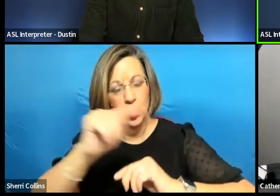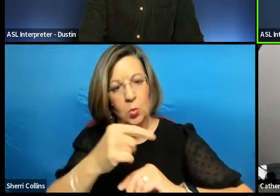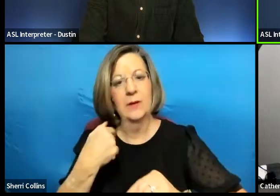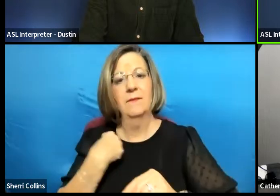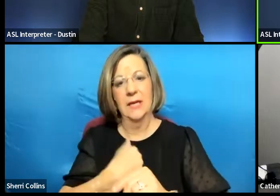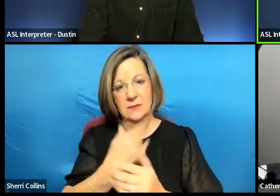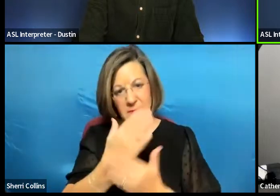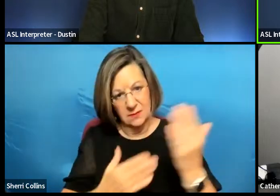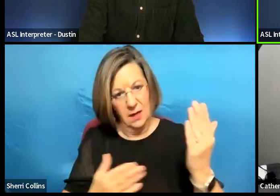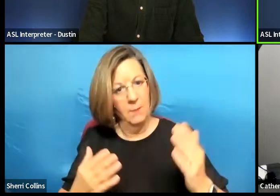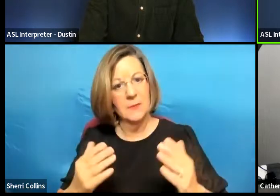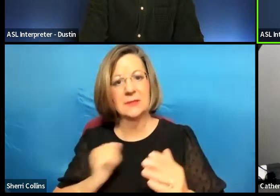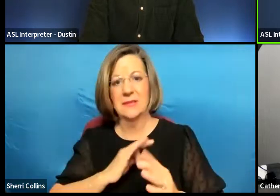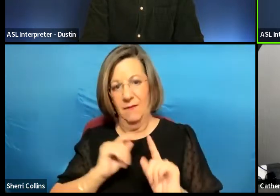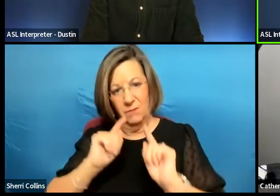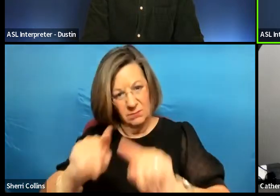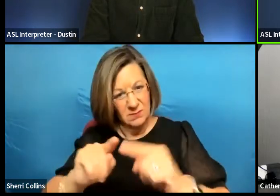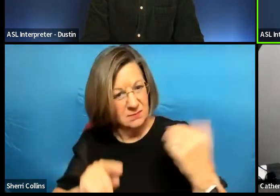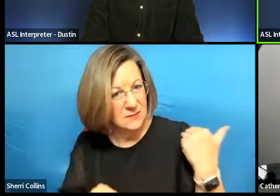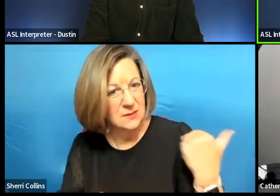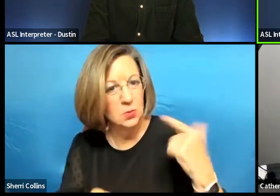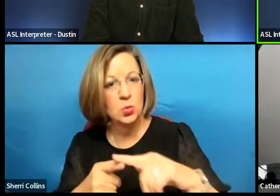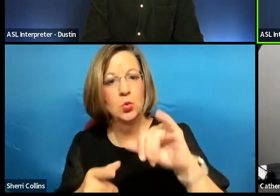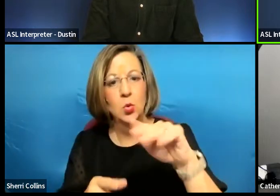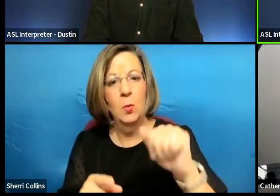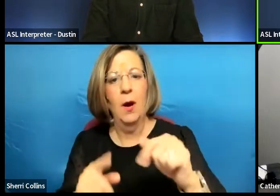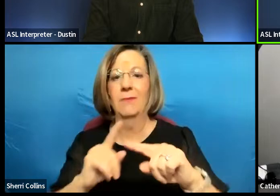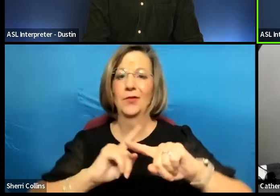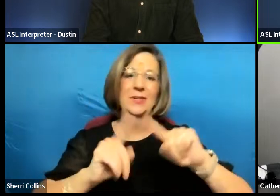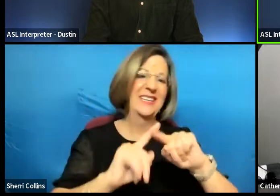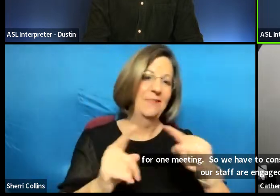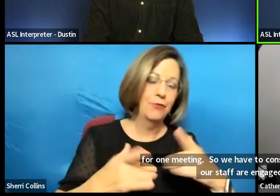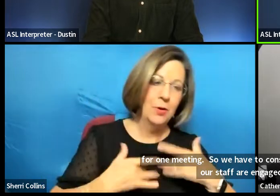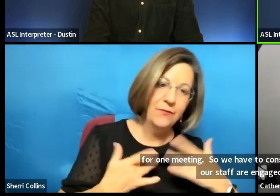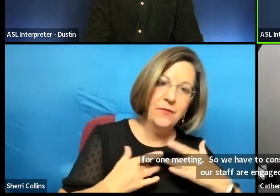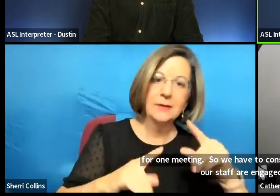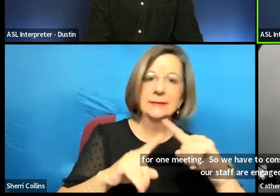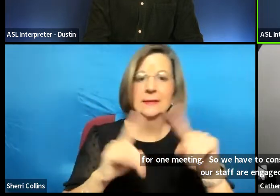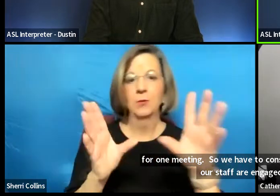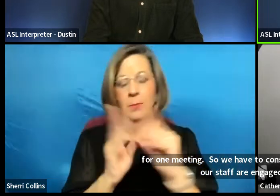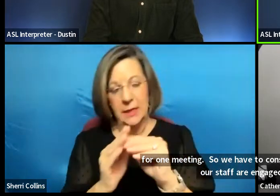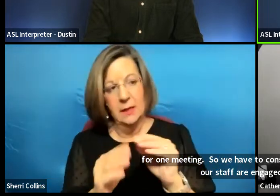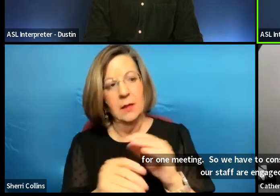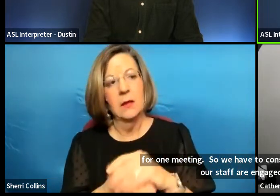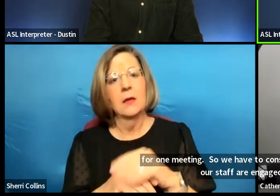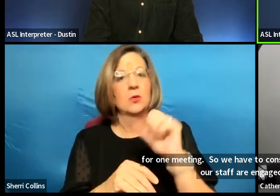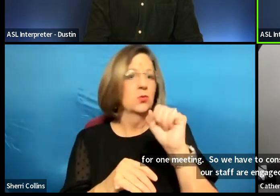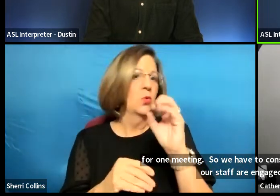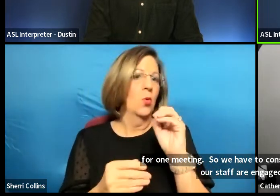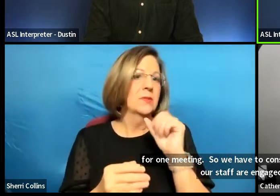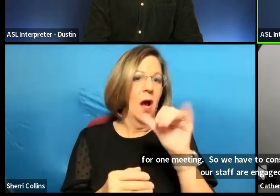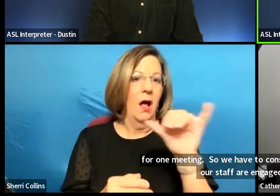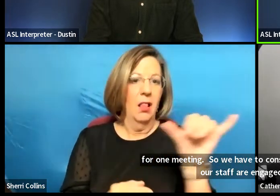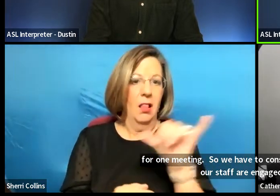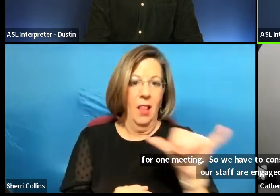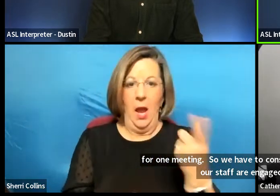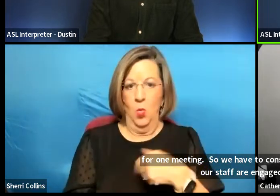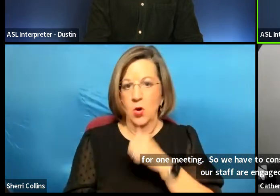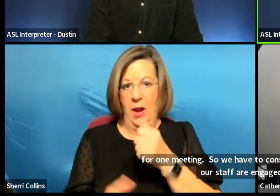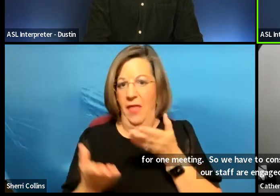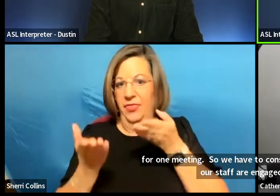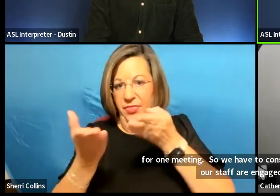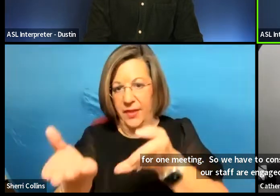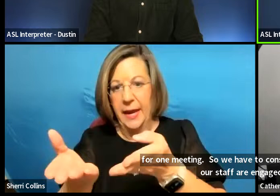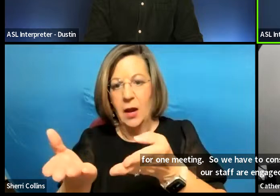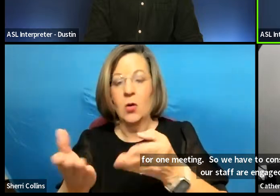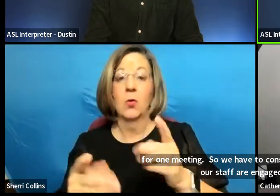engaged with the community out there. We do have staff who have gone to Yuma for different events, for different